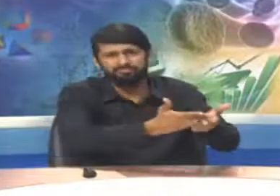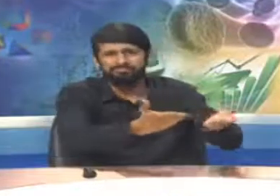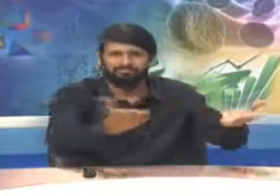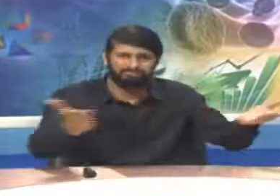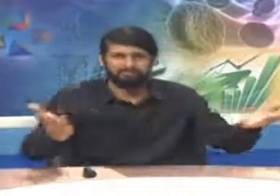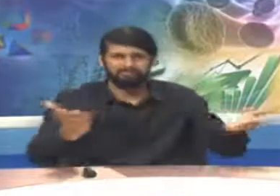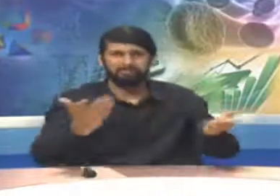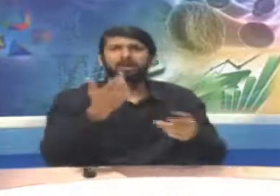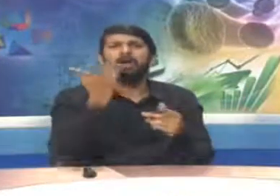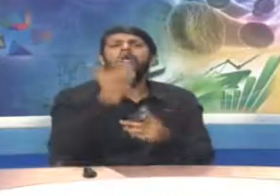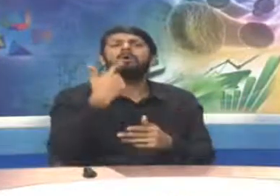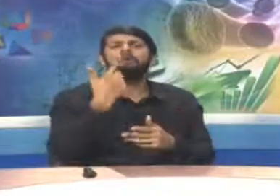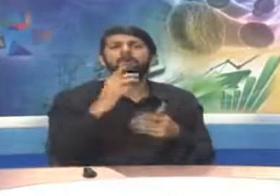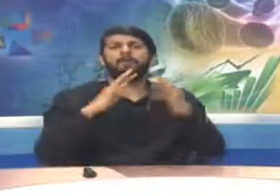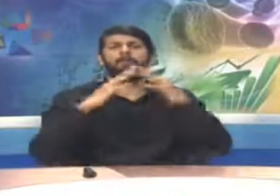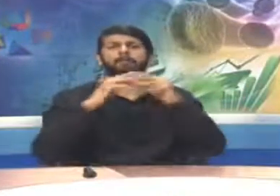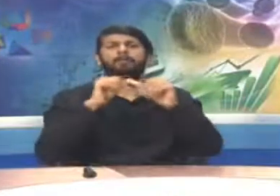In a simple words,